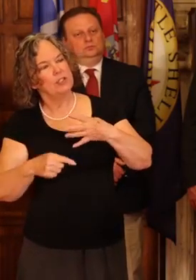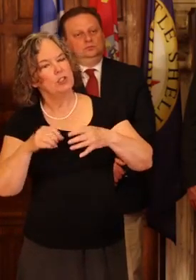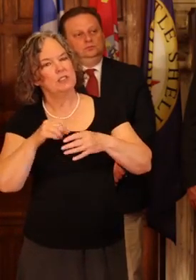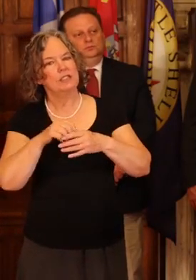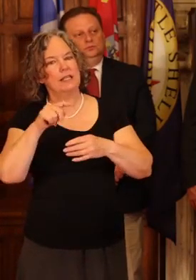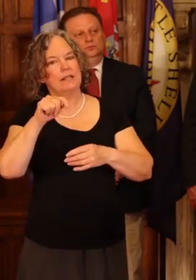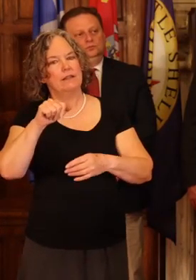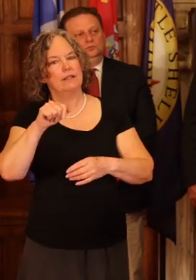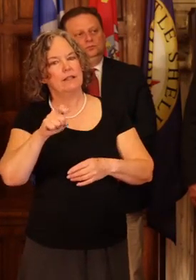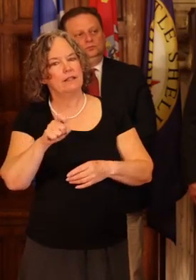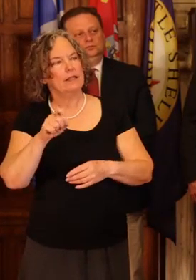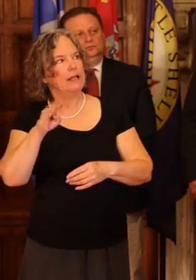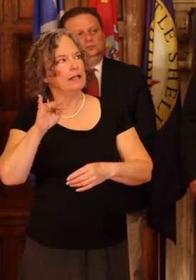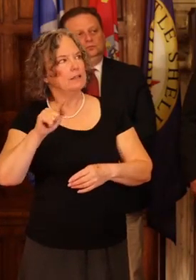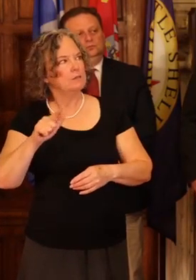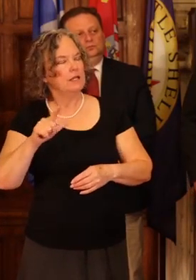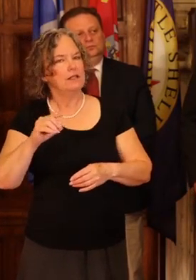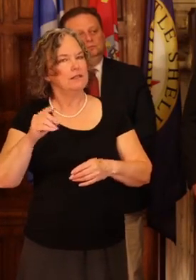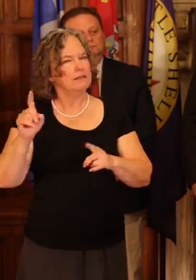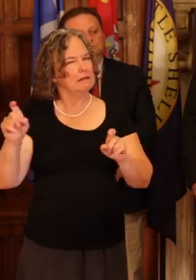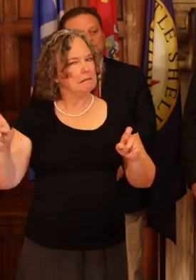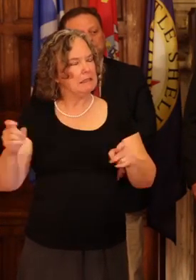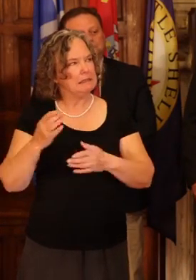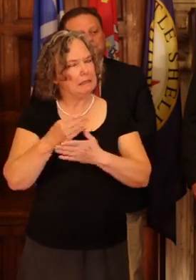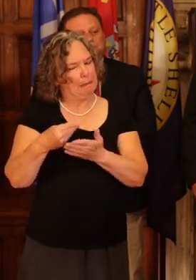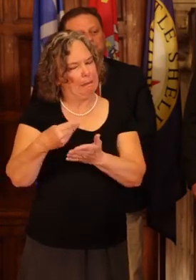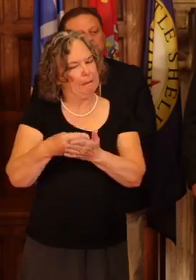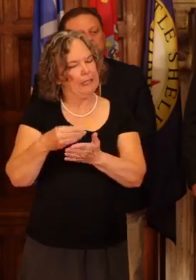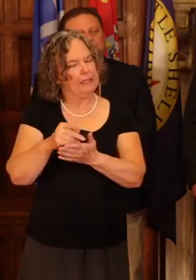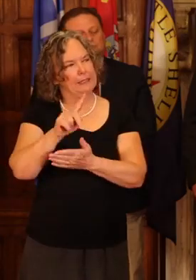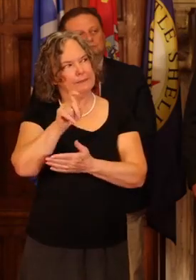flexibility in case some of the money might be in question,